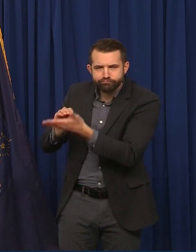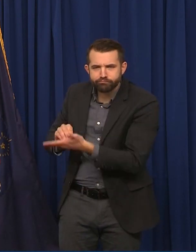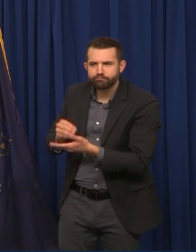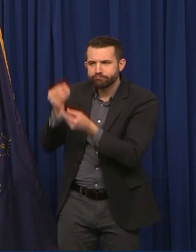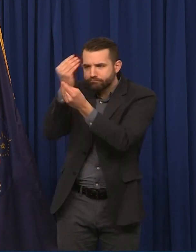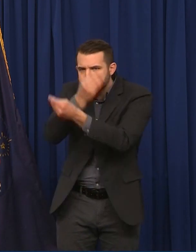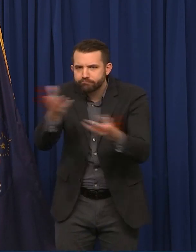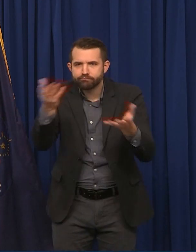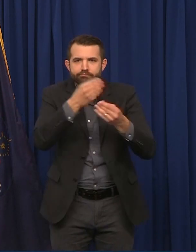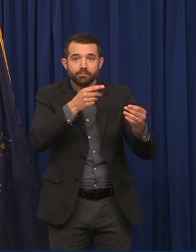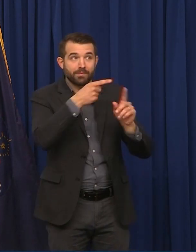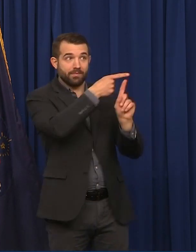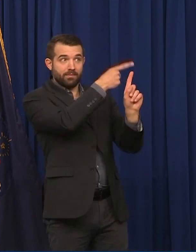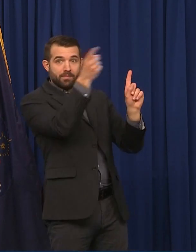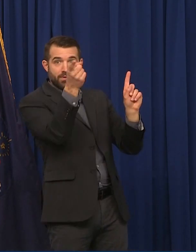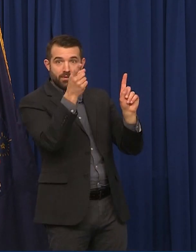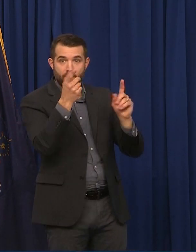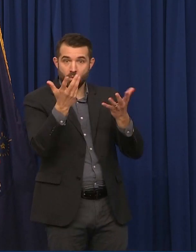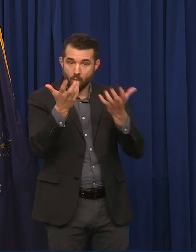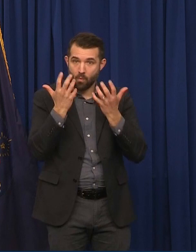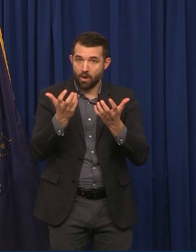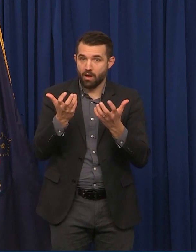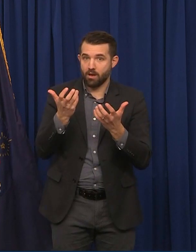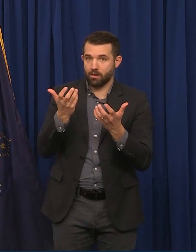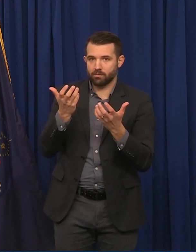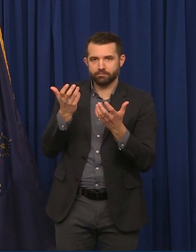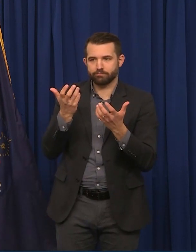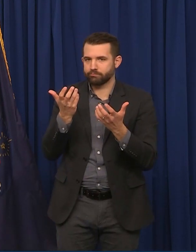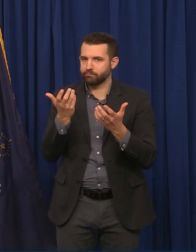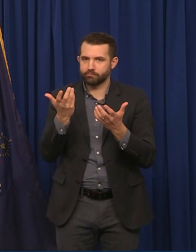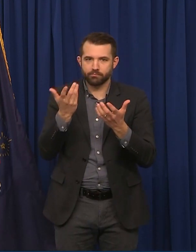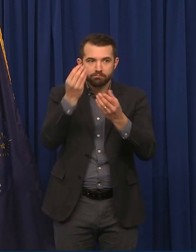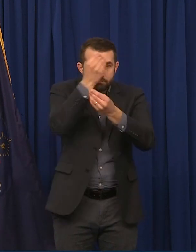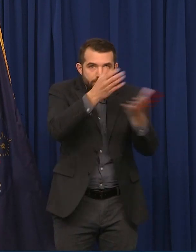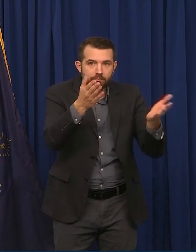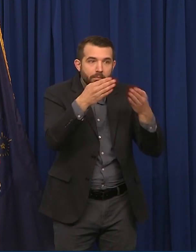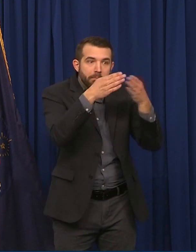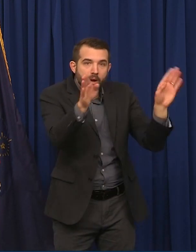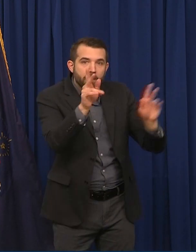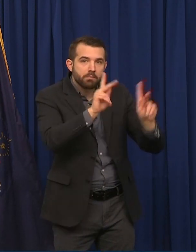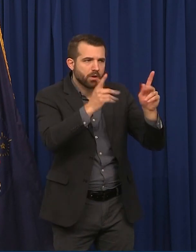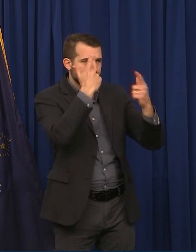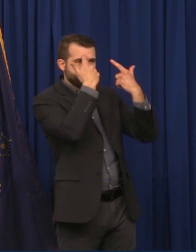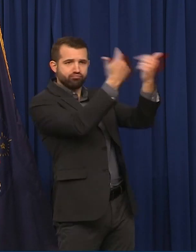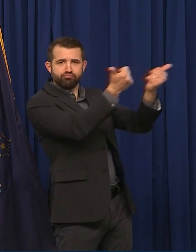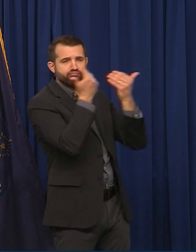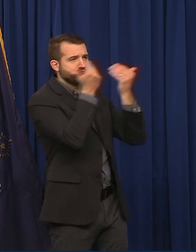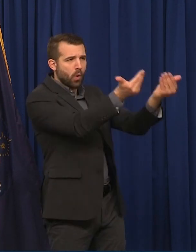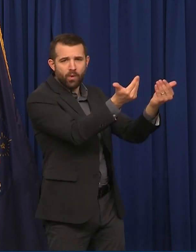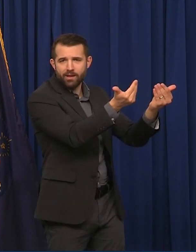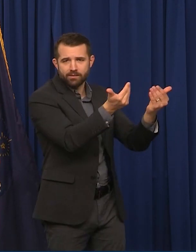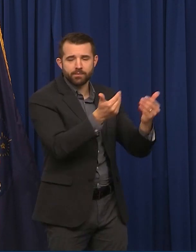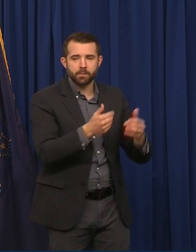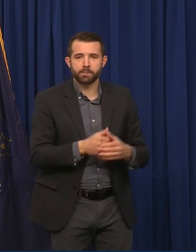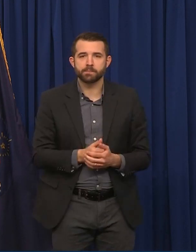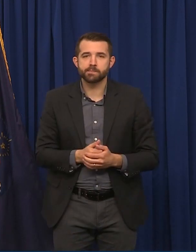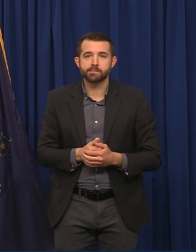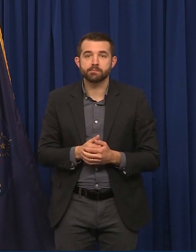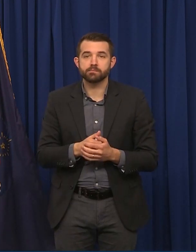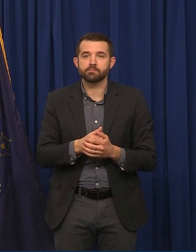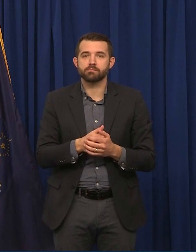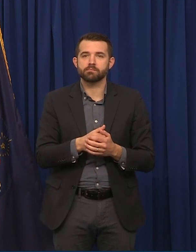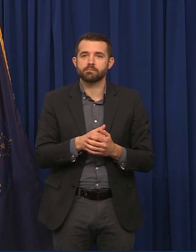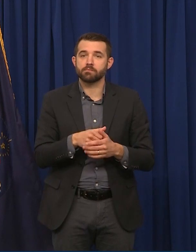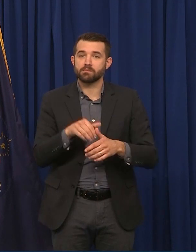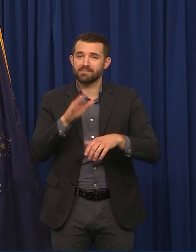table. We've got a lot of folks who are on the line, and so I apologize if my responses are a bit quicker than normal, but I do want to make